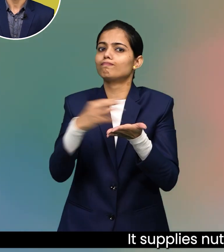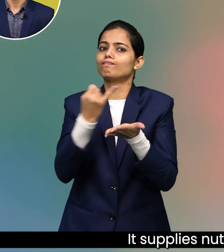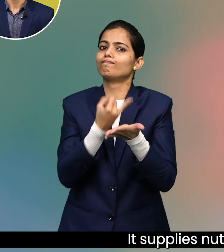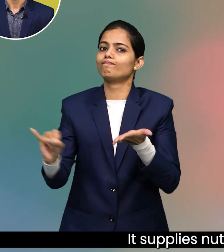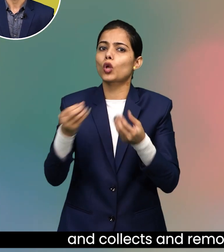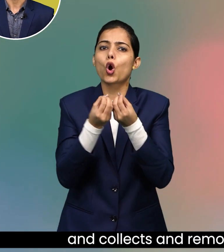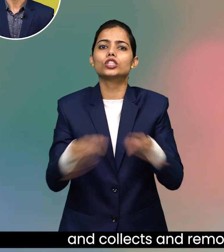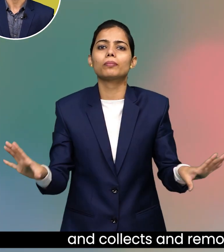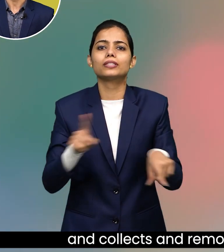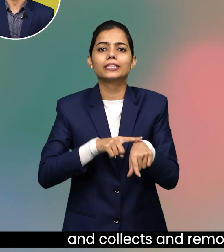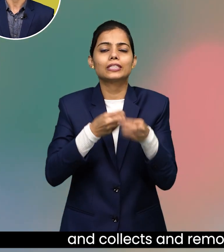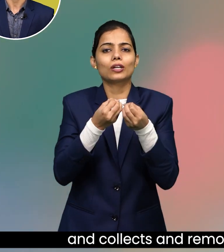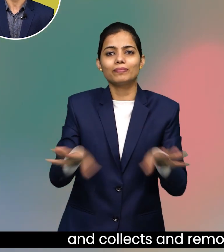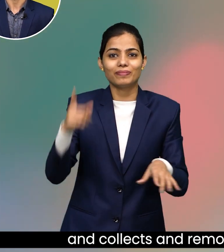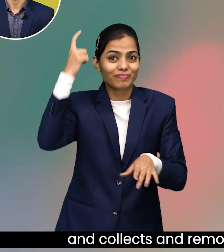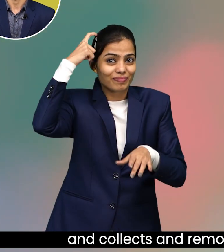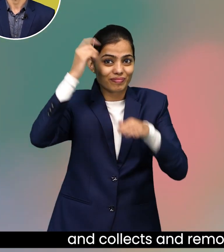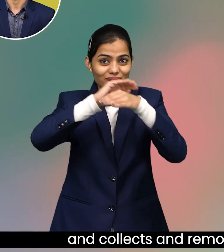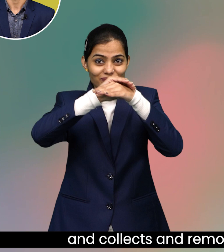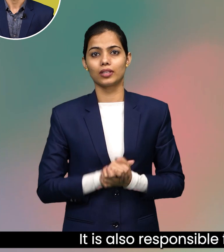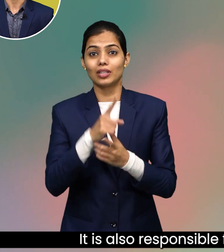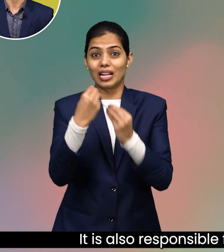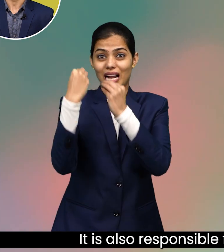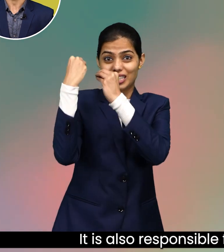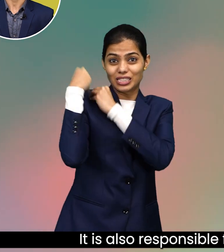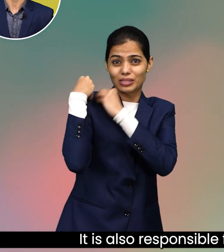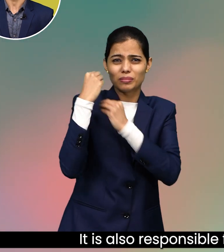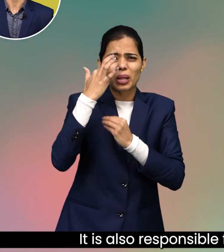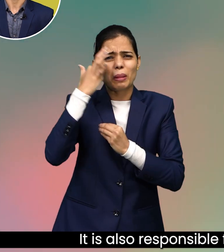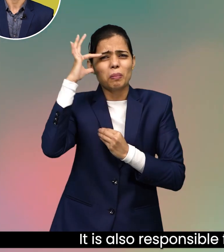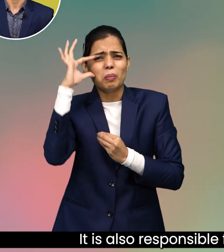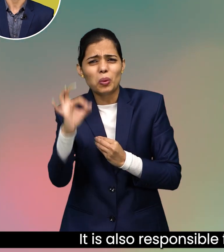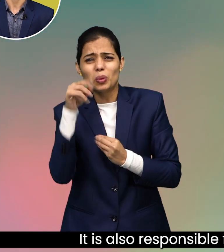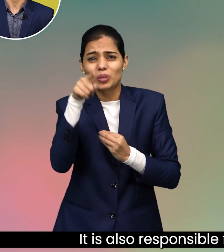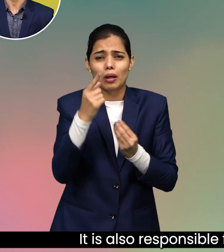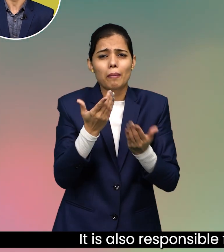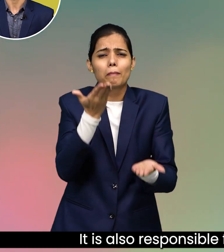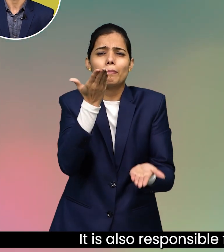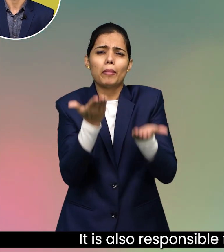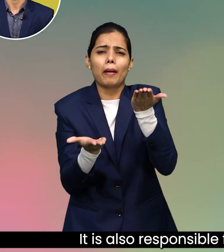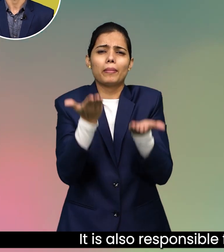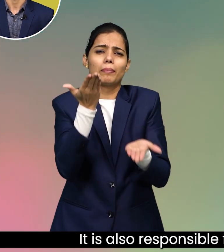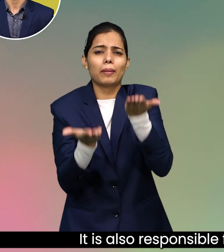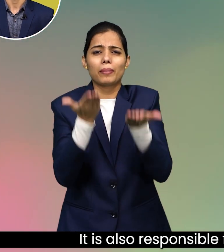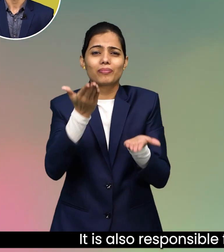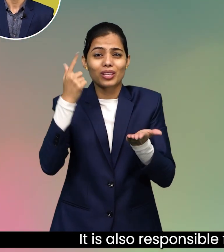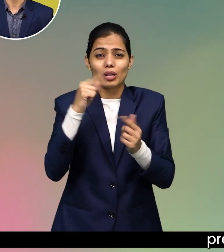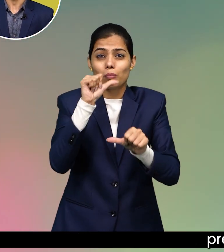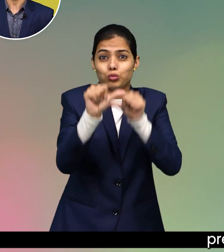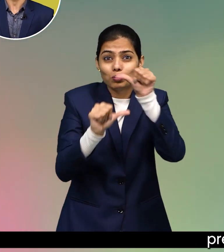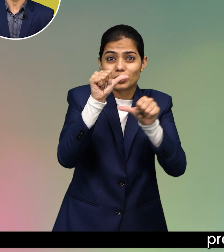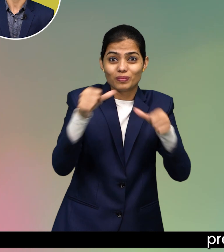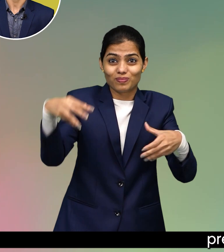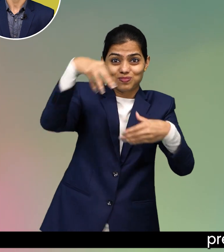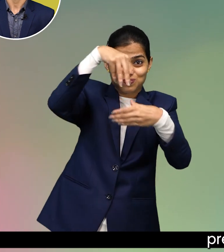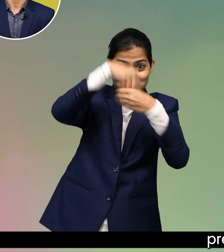collects and removes waste from the brain. It is also responsible for maintaining